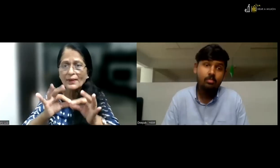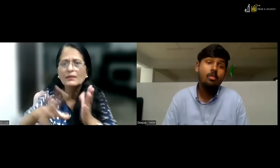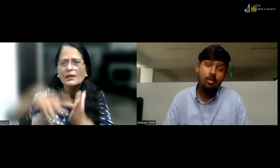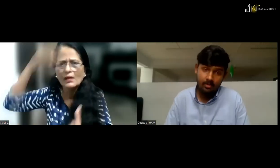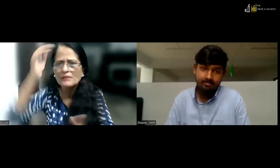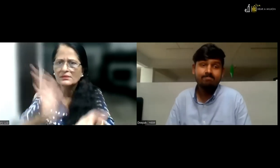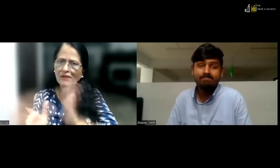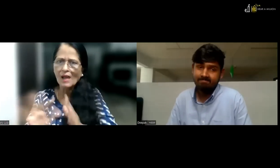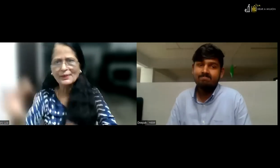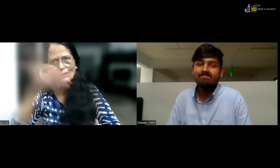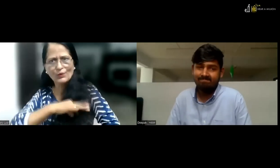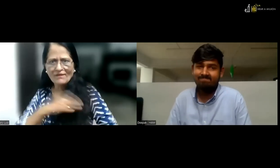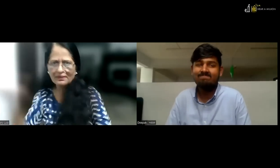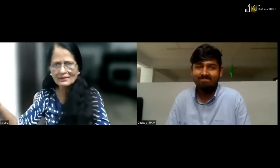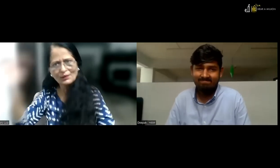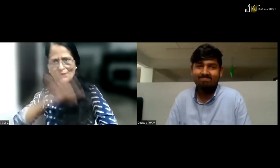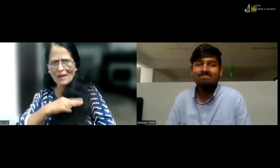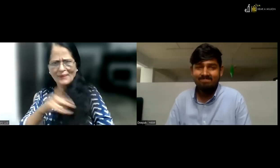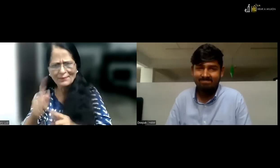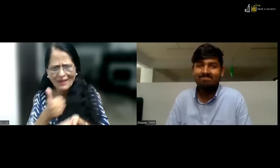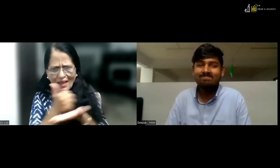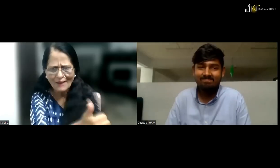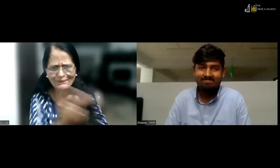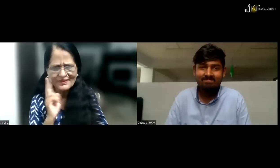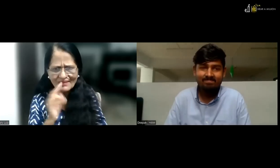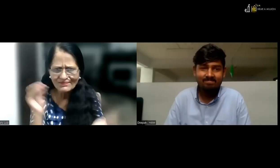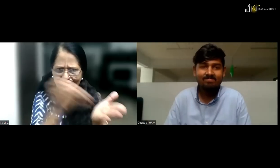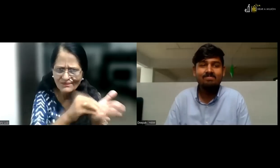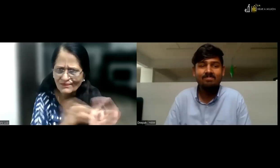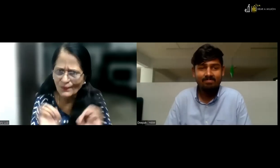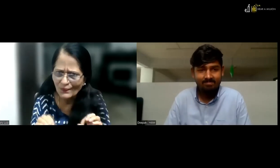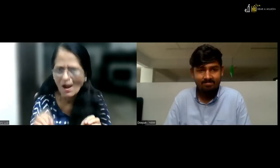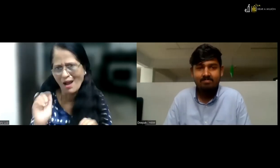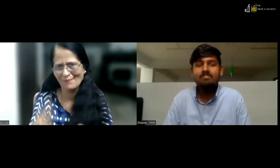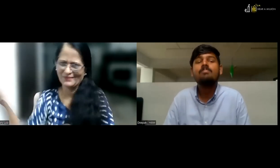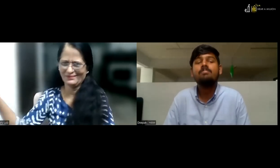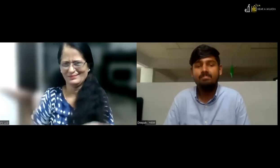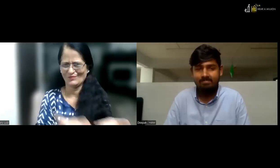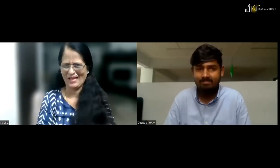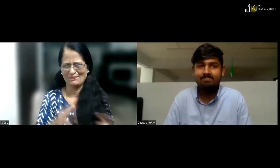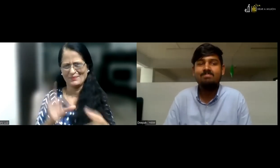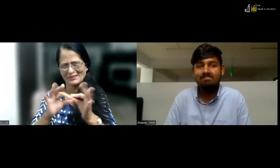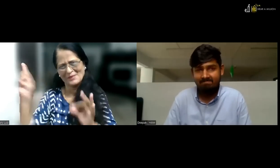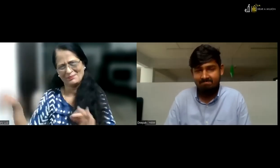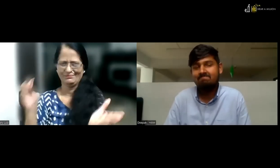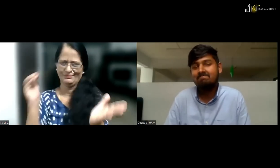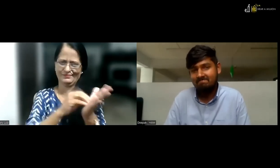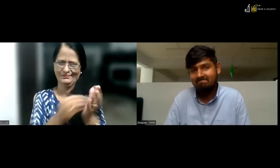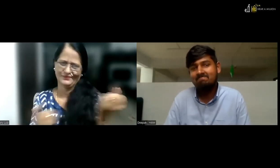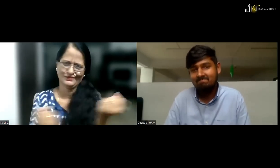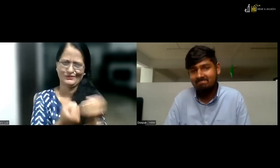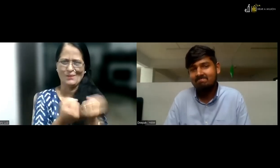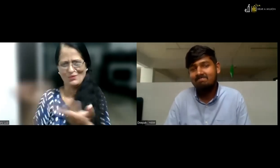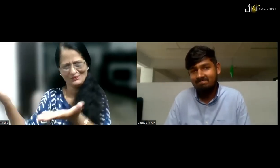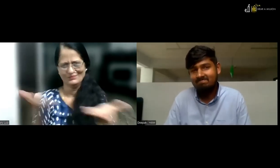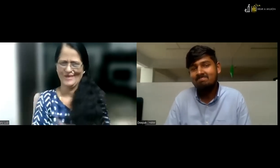hearing, they are interpreters, and like as like interpreters, they are learning the sign language, because so eventually if they are learning, that